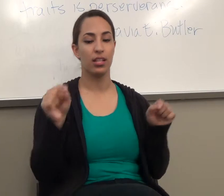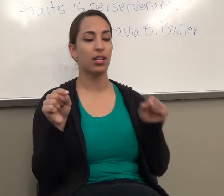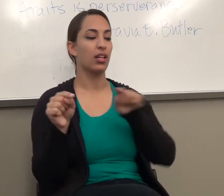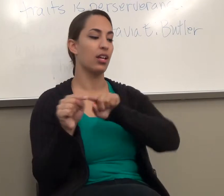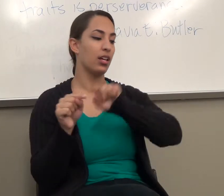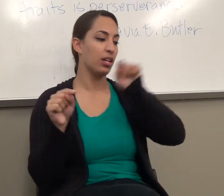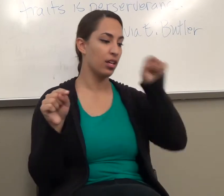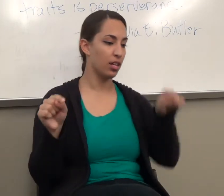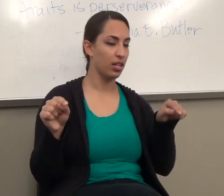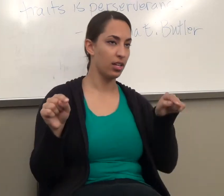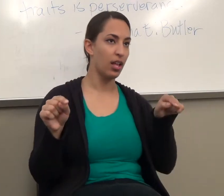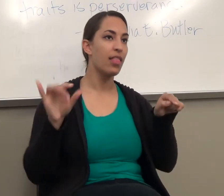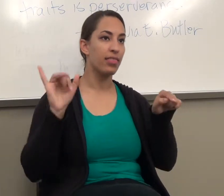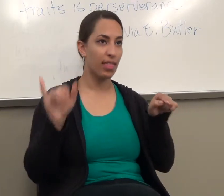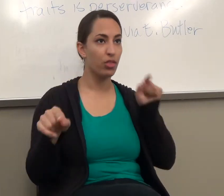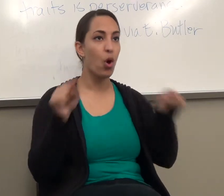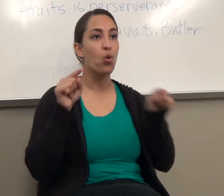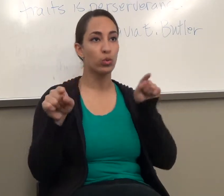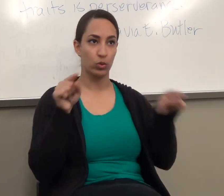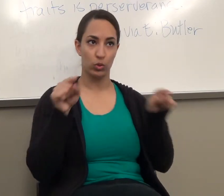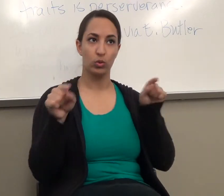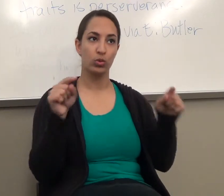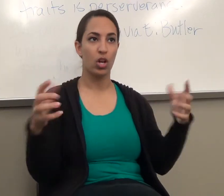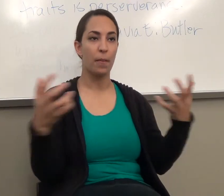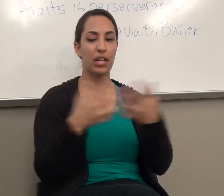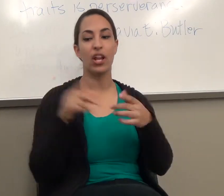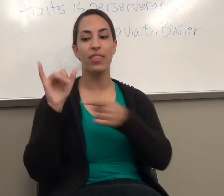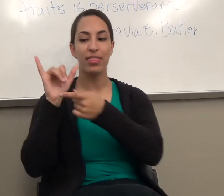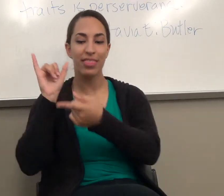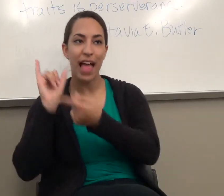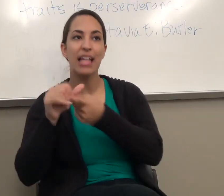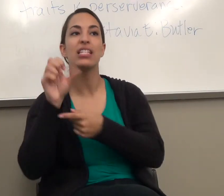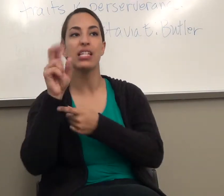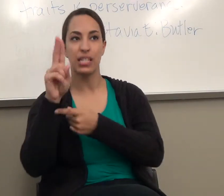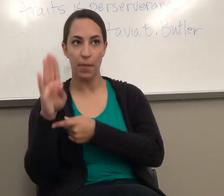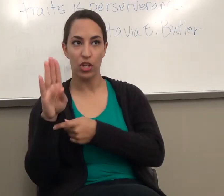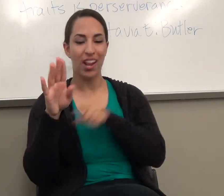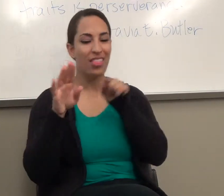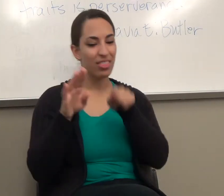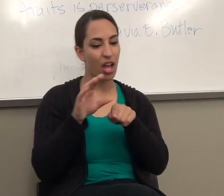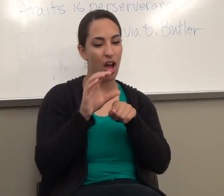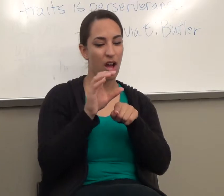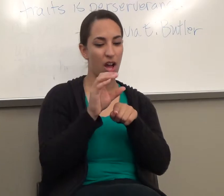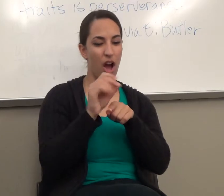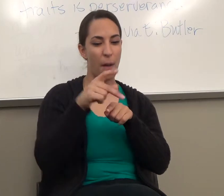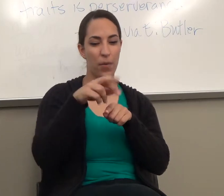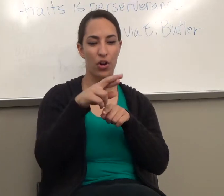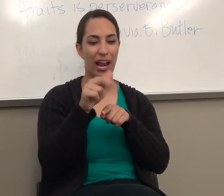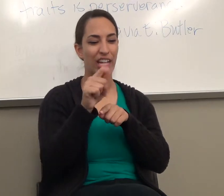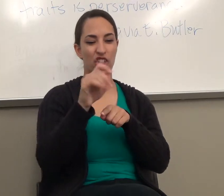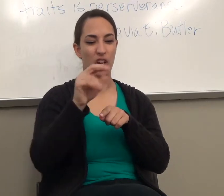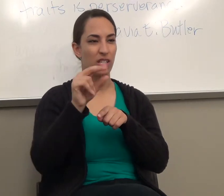to understand what you're doing than it is to get the right answer, okay? Yeah, so the profits